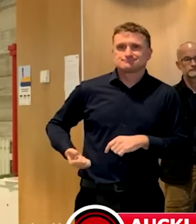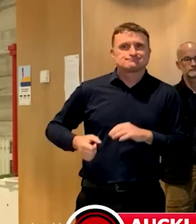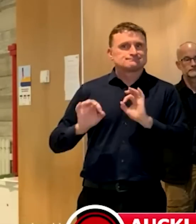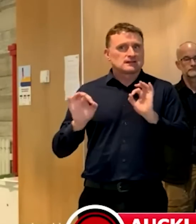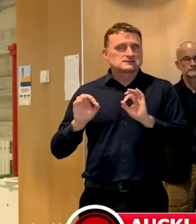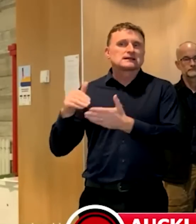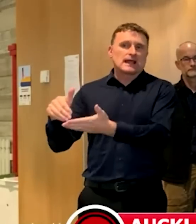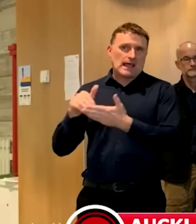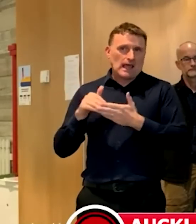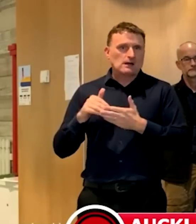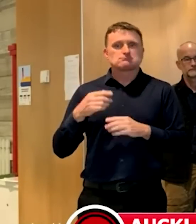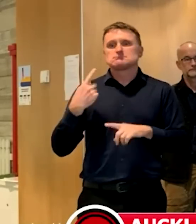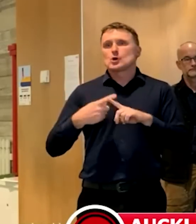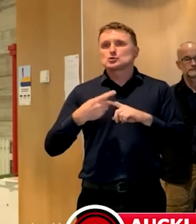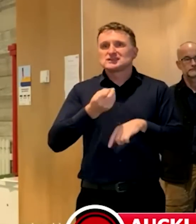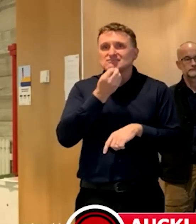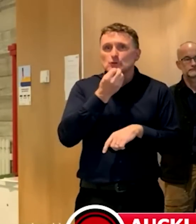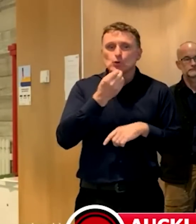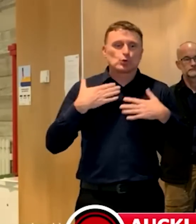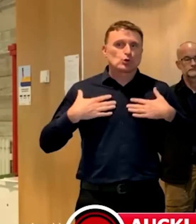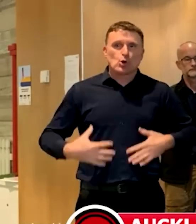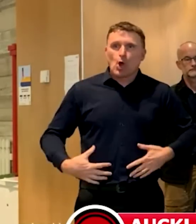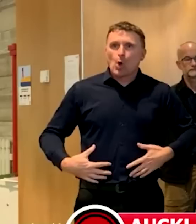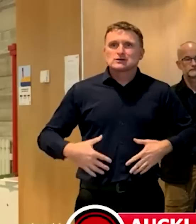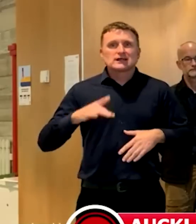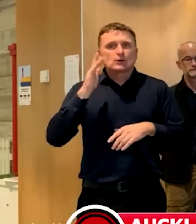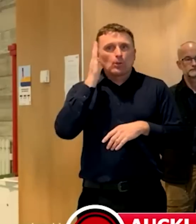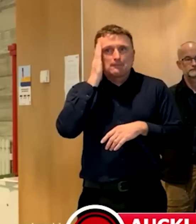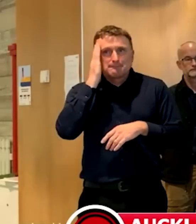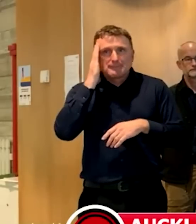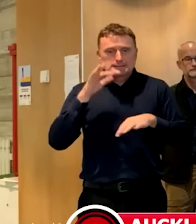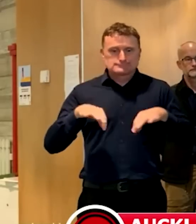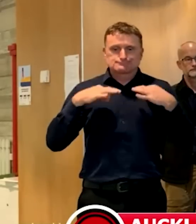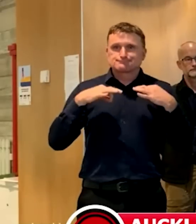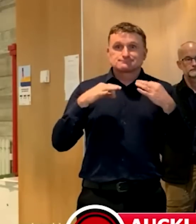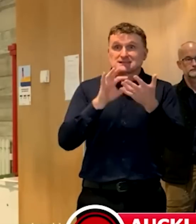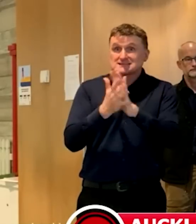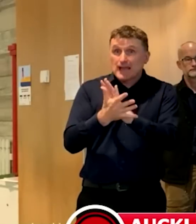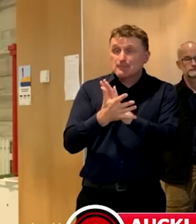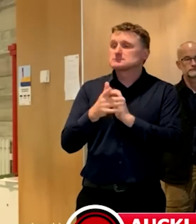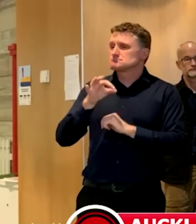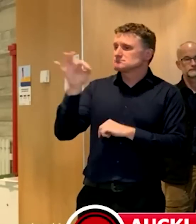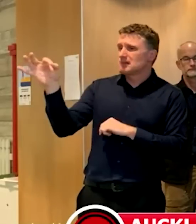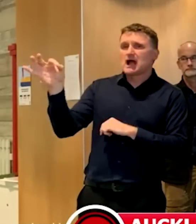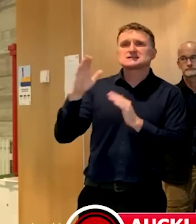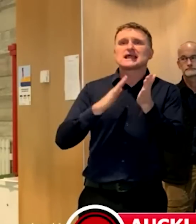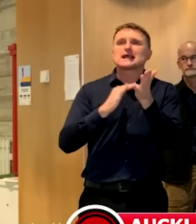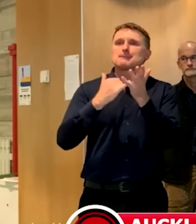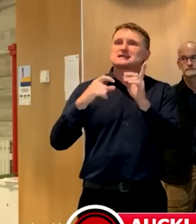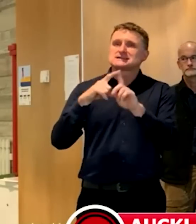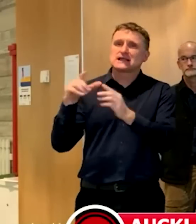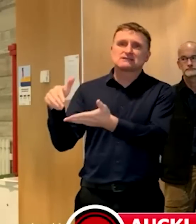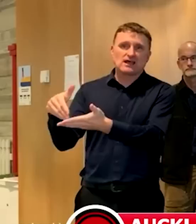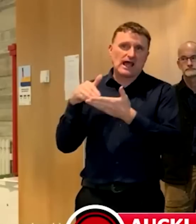food, clothing and bedding if yours has been damaged or destroyed. You don't have to be a current